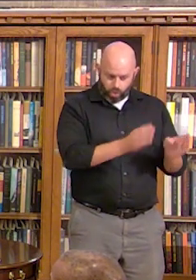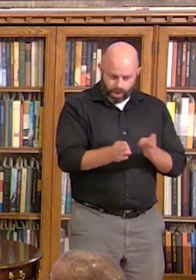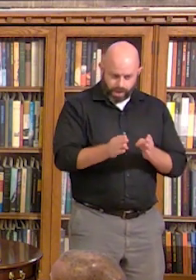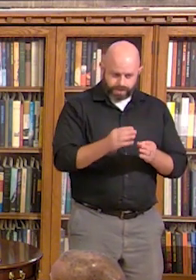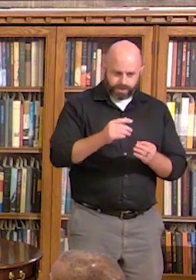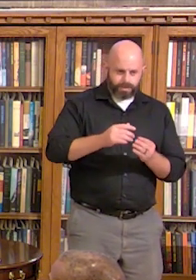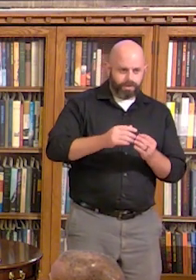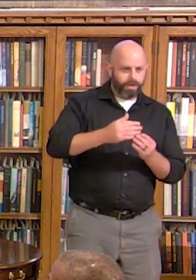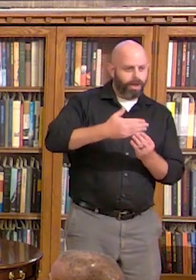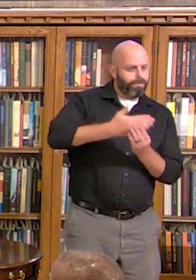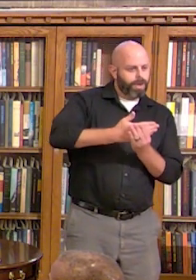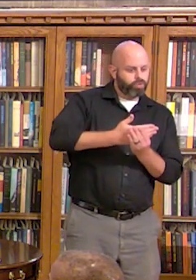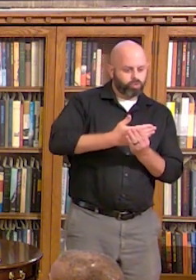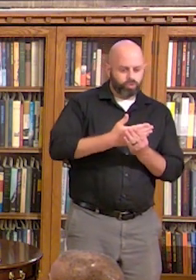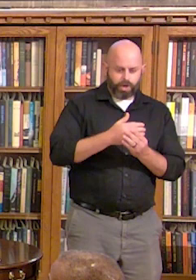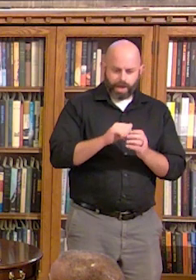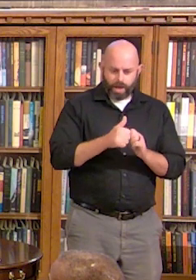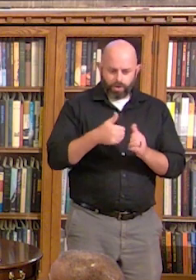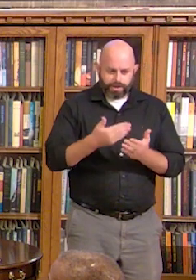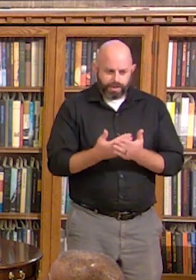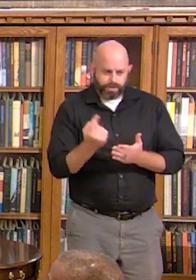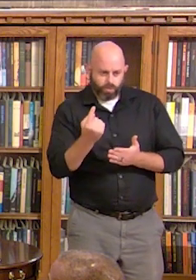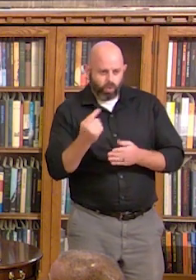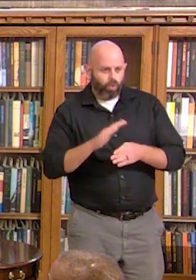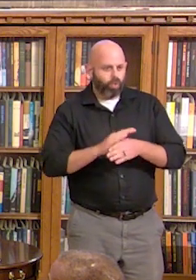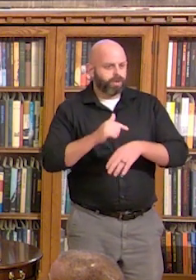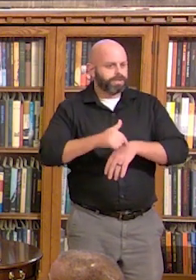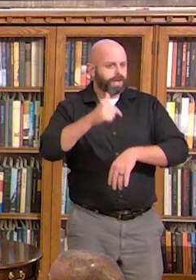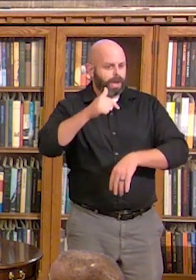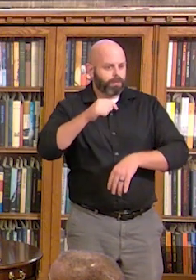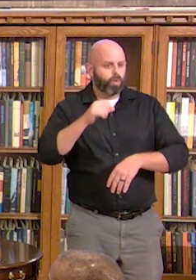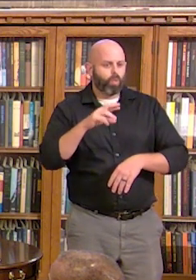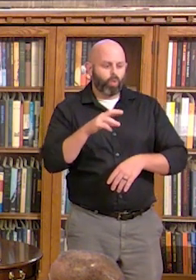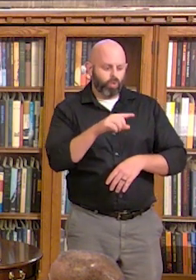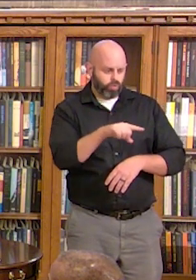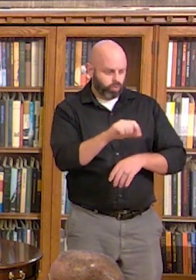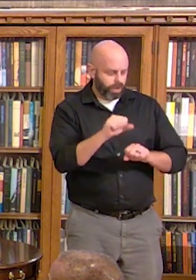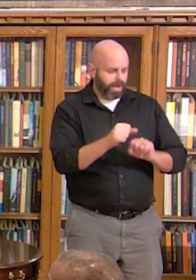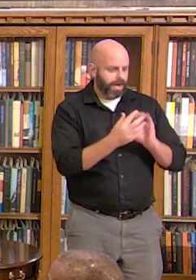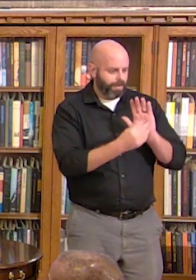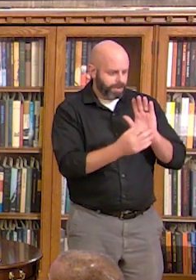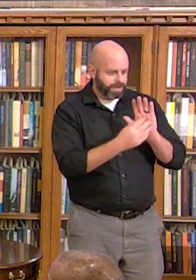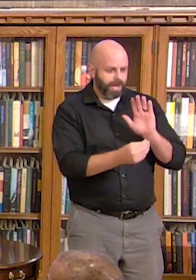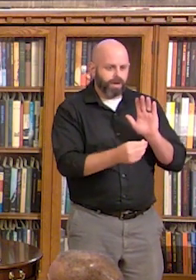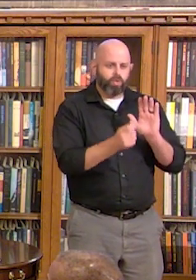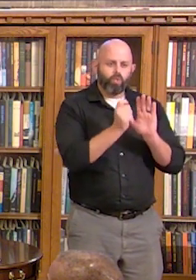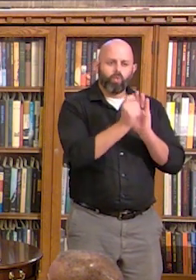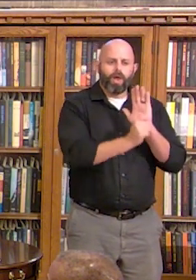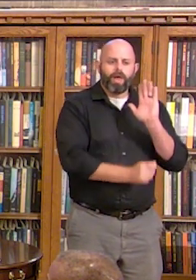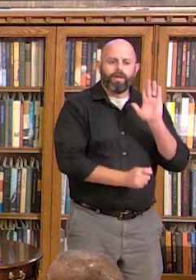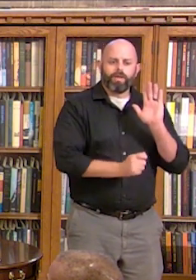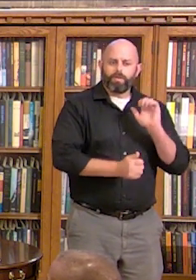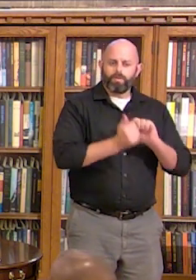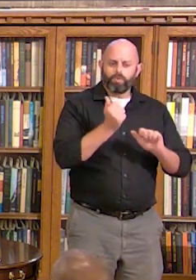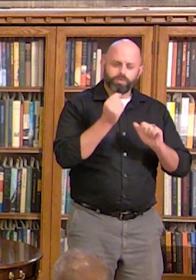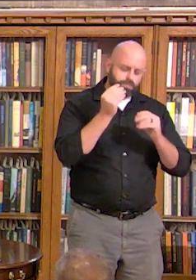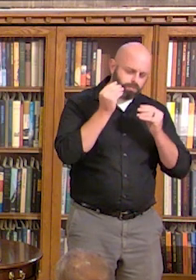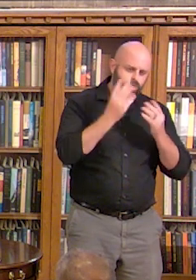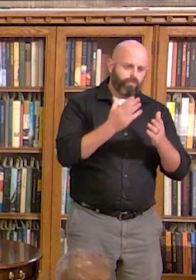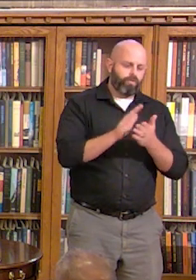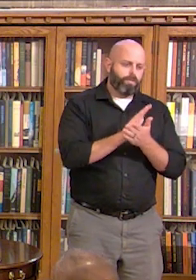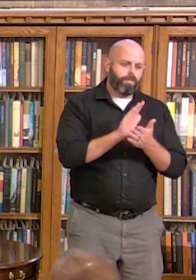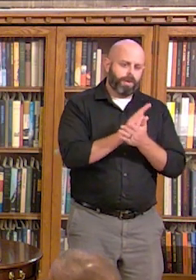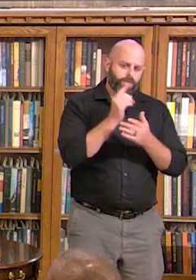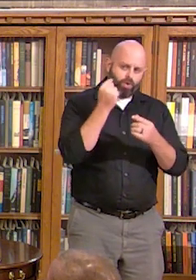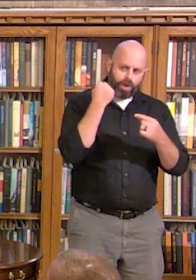on time or you can annotate and write the most beautiful paper ever